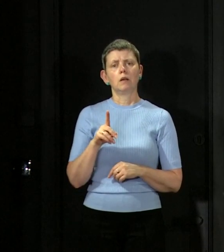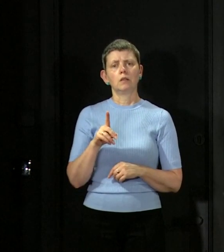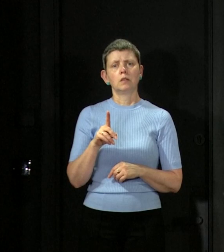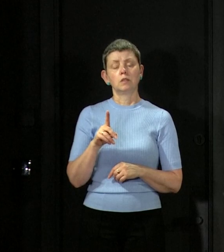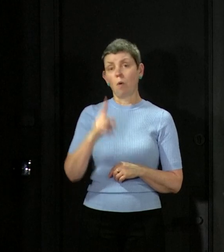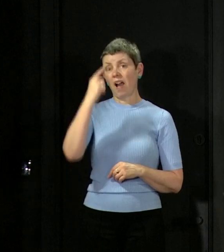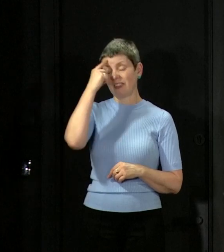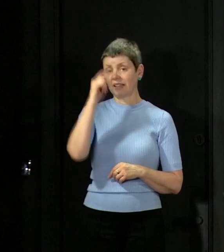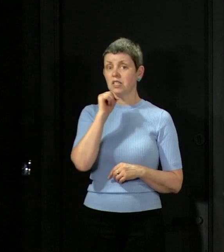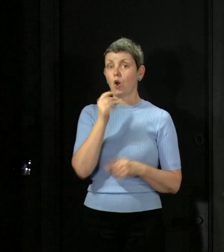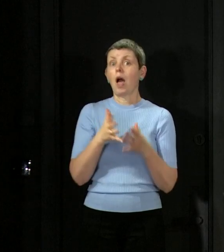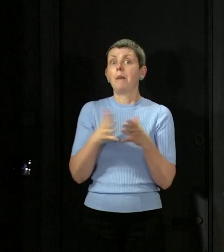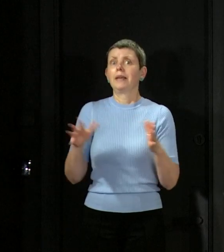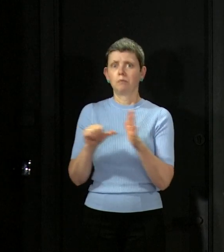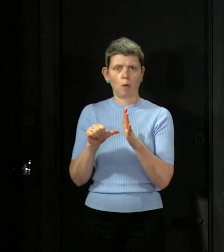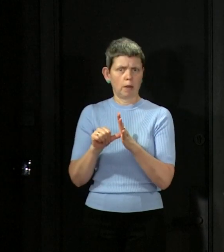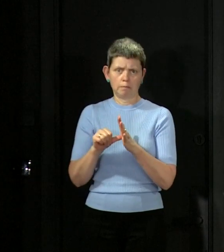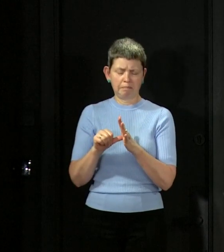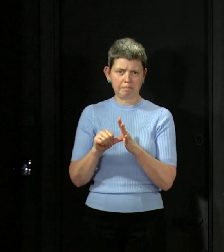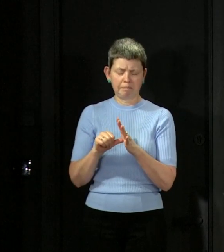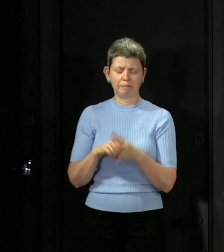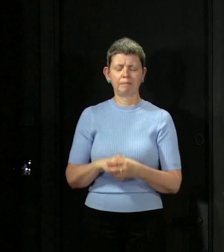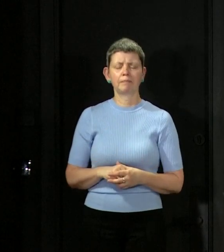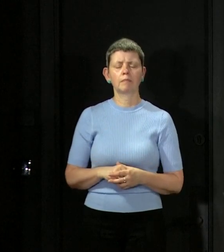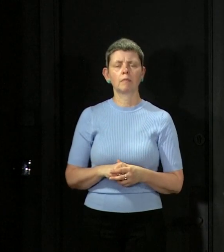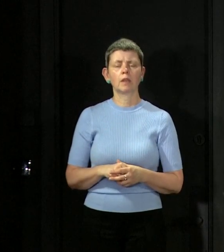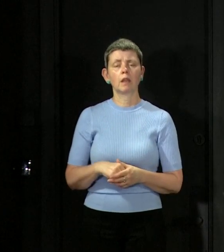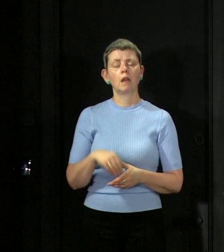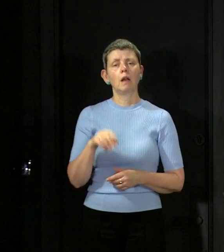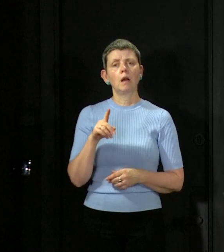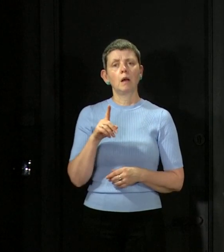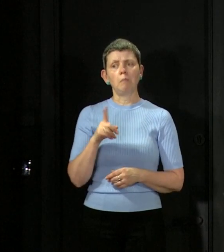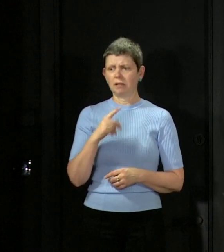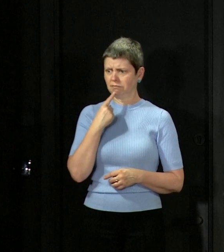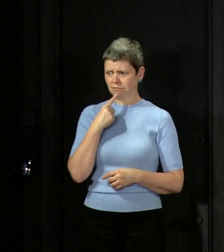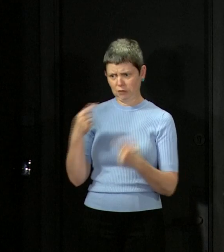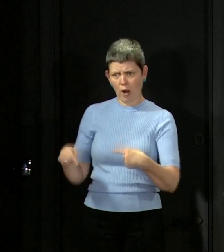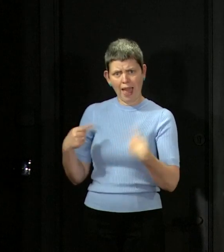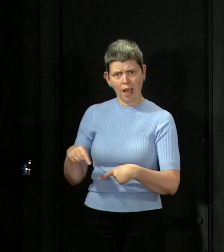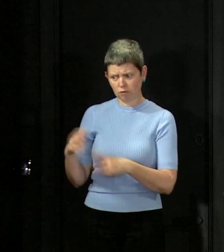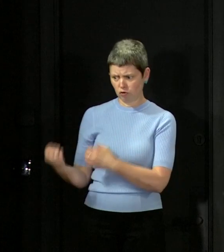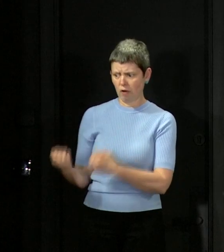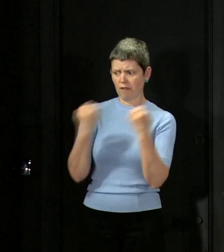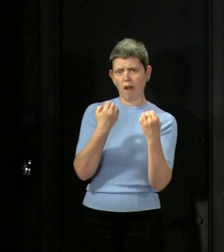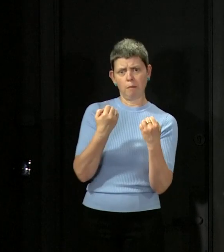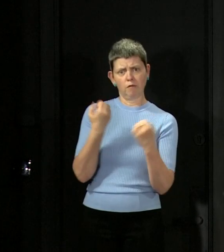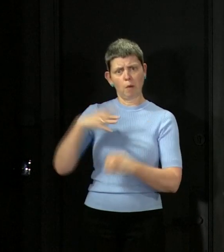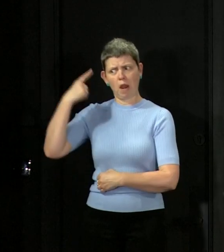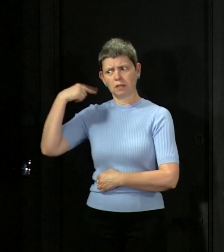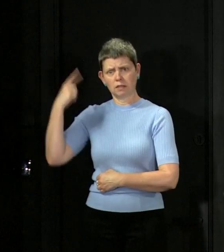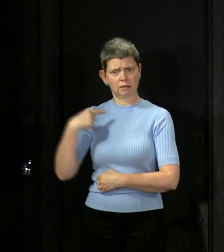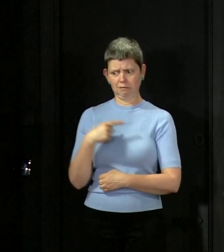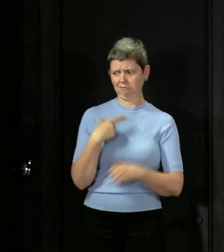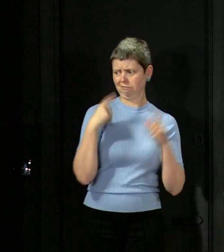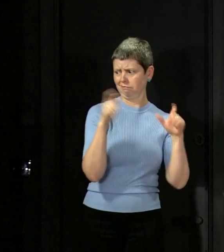big problem or a bigger problem than it actually is. But that's not allowed, and it's certainly not what we're asking people to do. Within